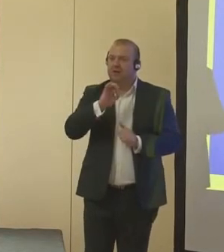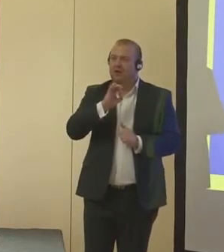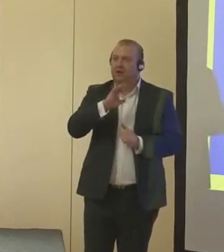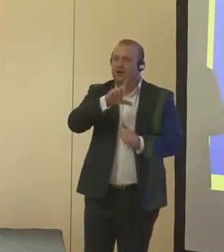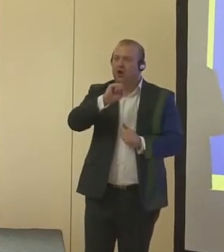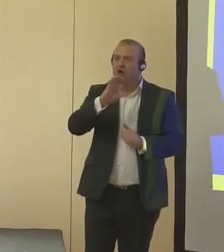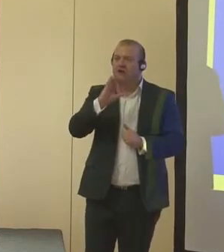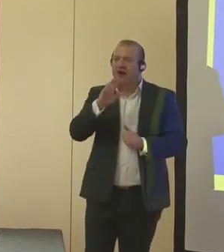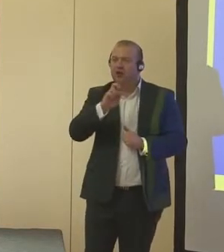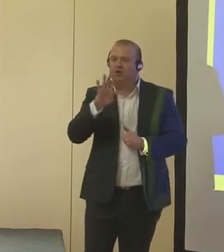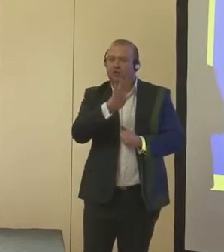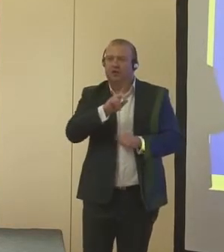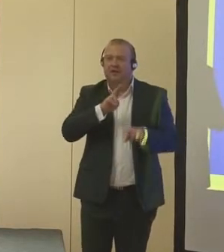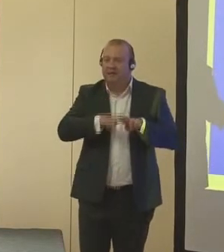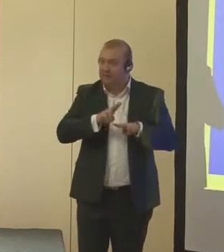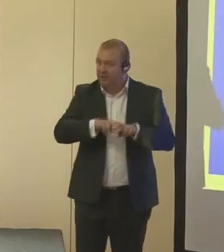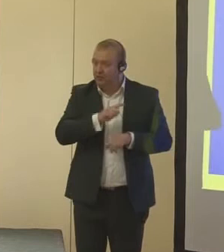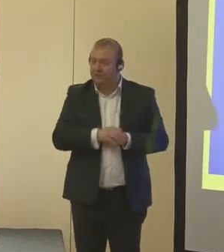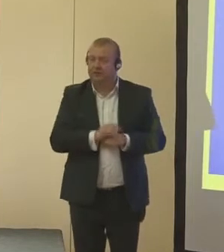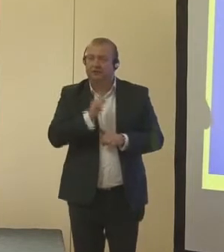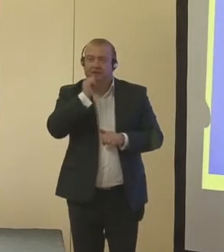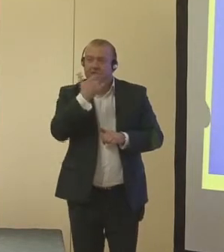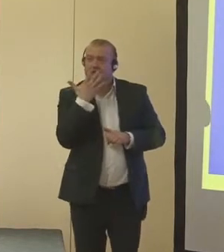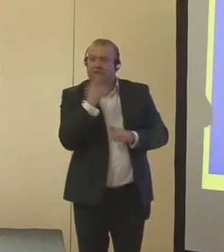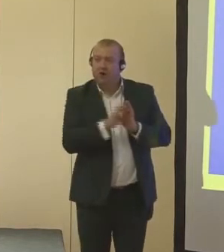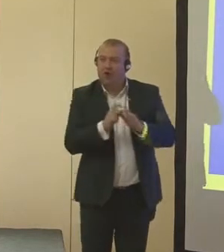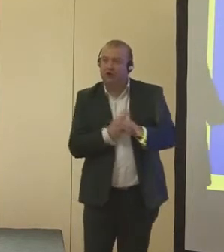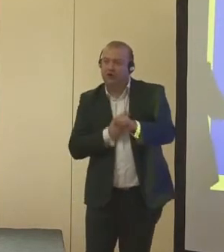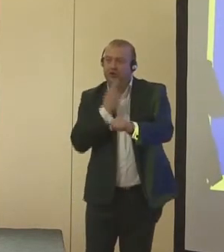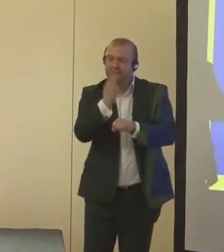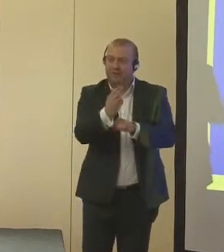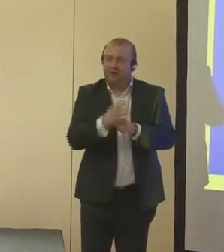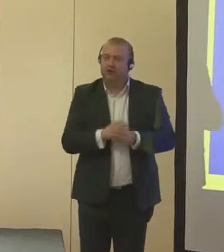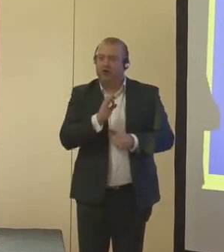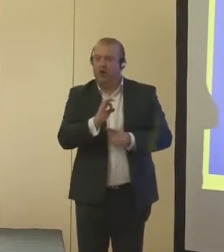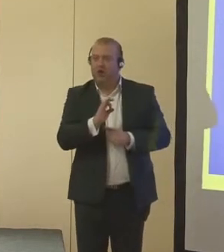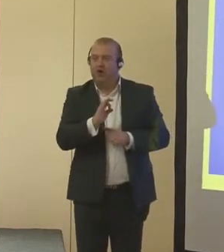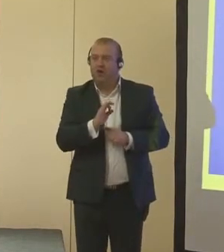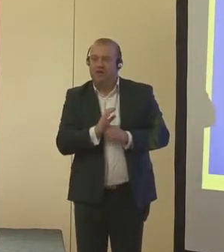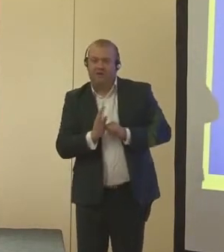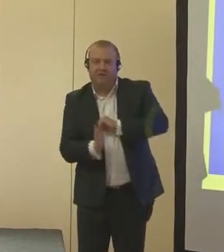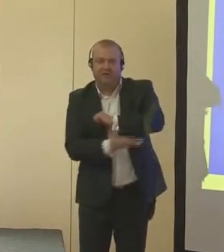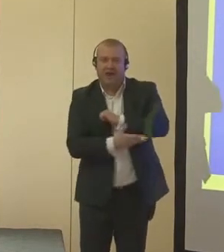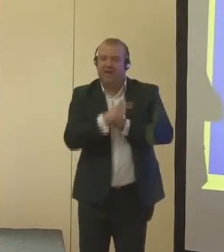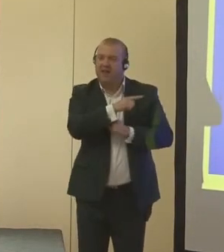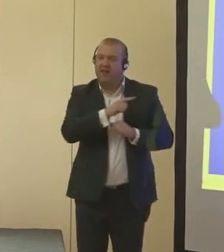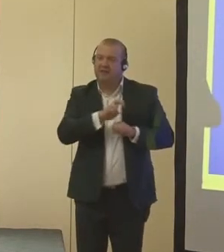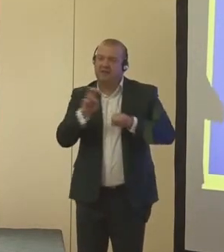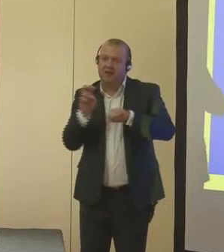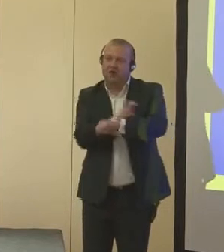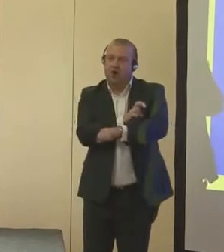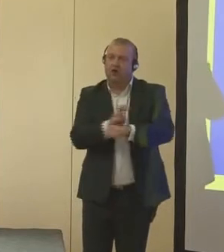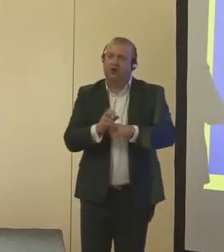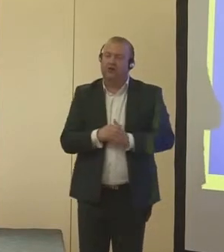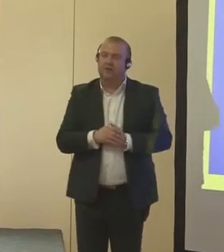so often things like accessibility, assistive technology, and there we've given a few definitions what